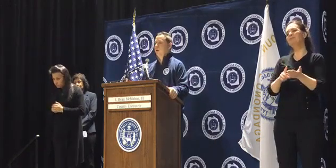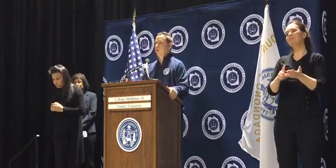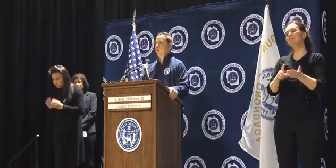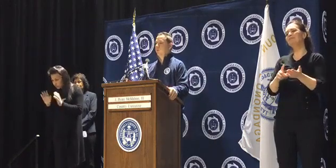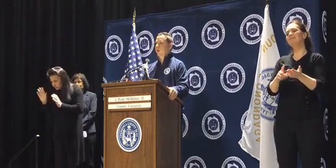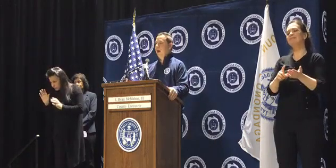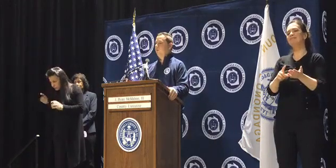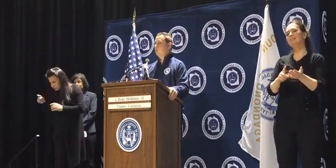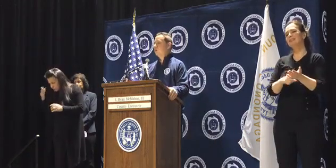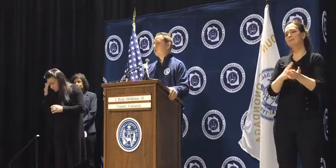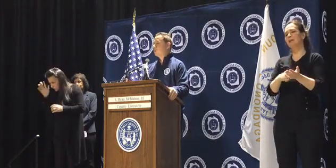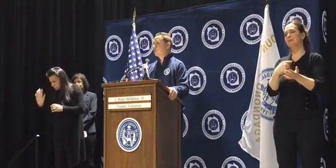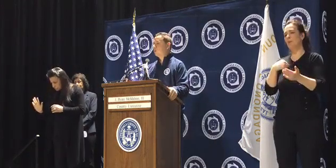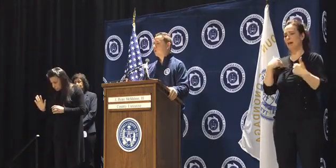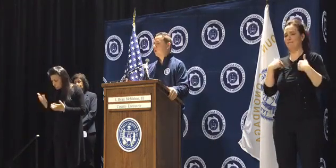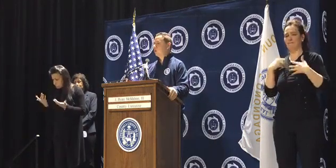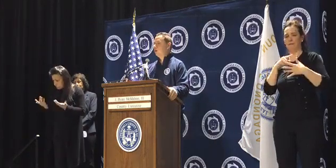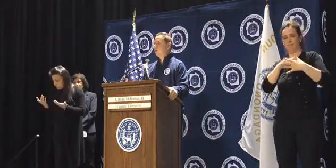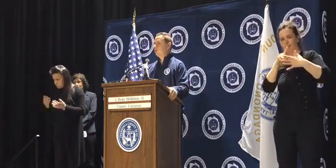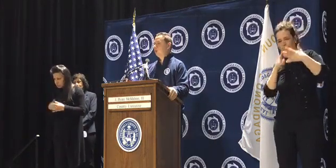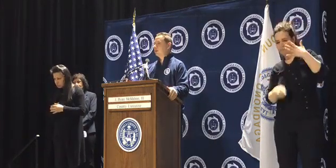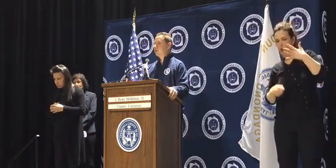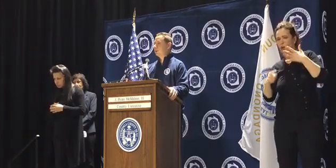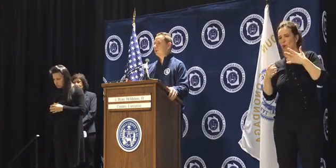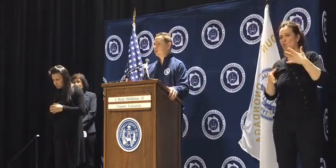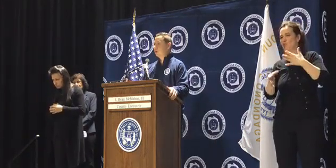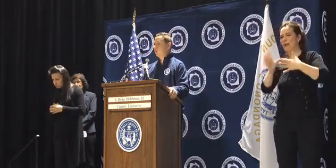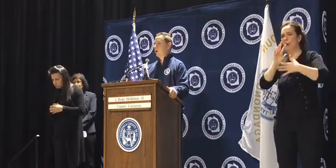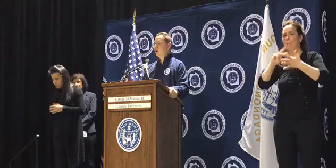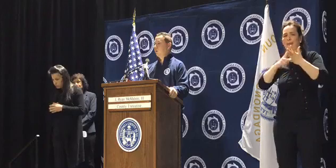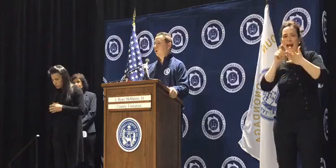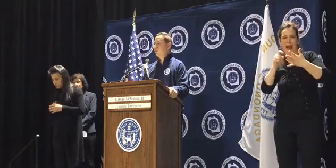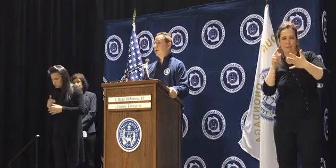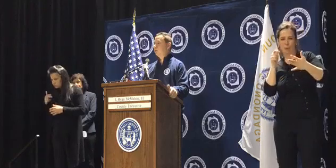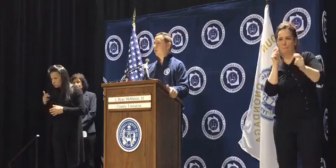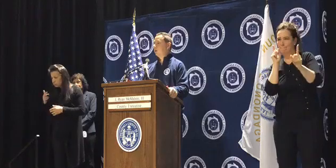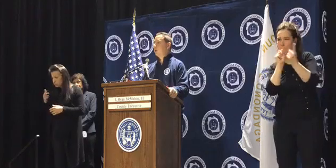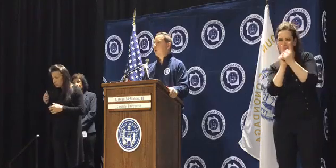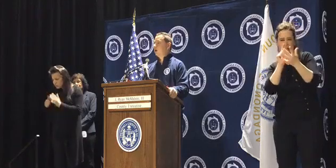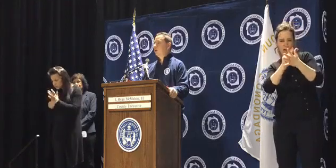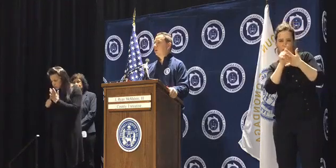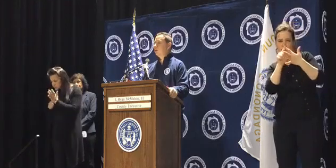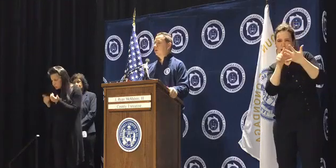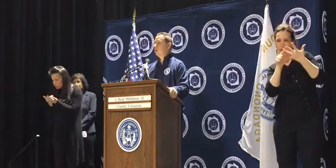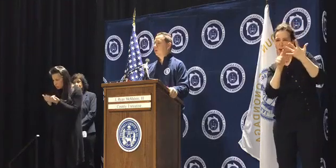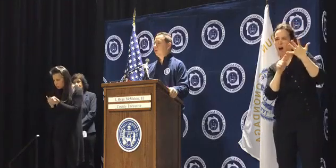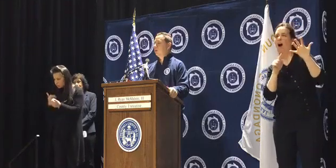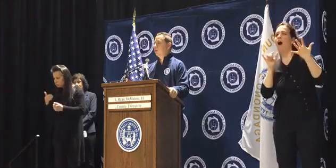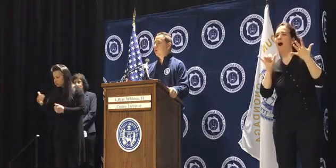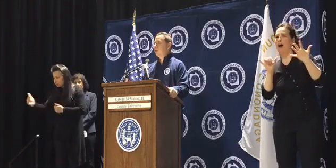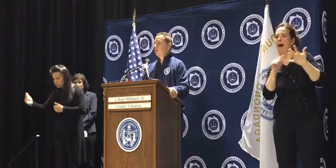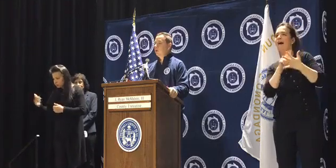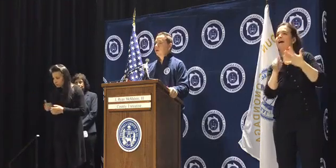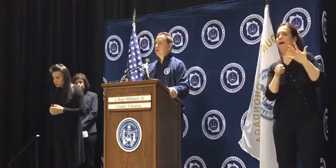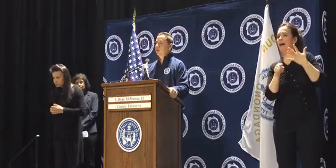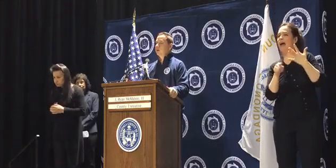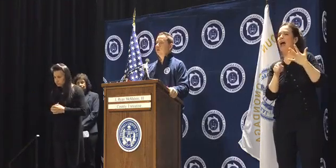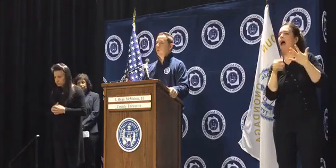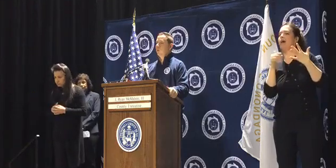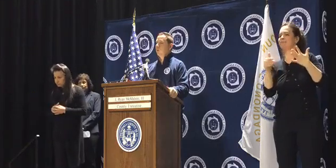now, we have the resources to keep the triage testing site running and running effectively. What's our source? Where are we getting more